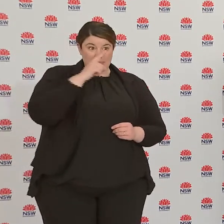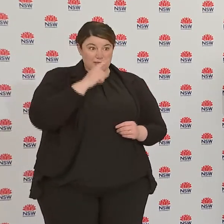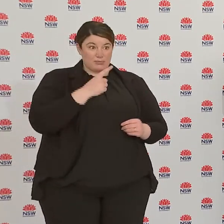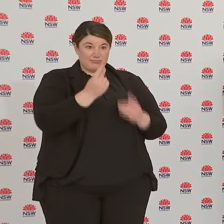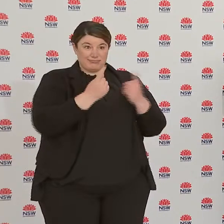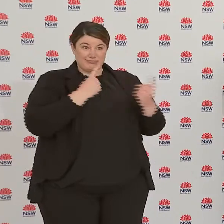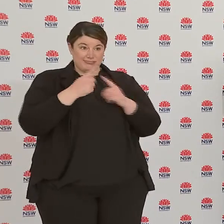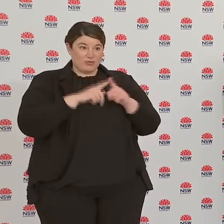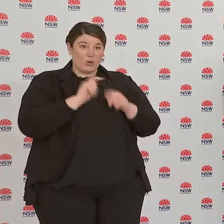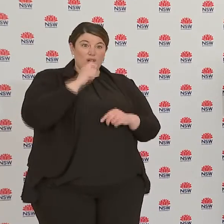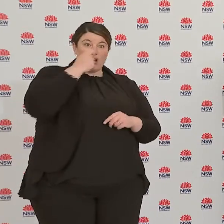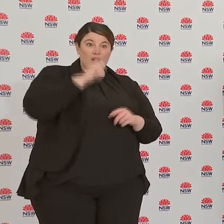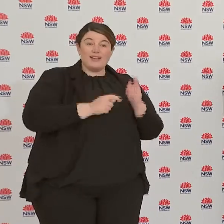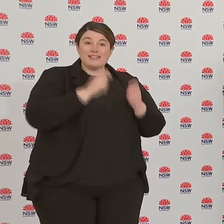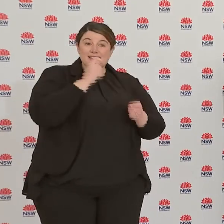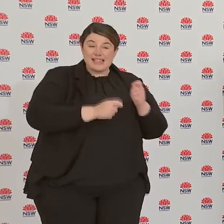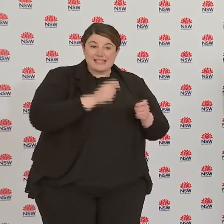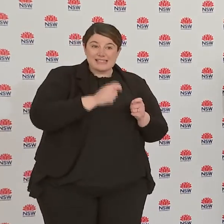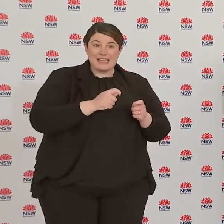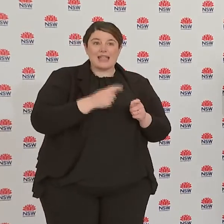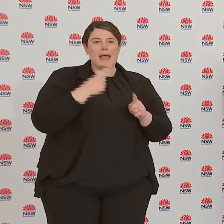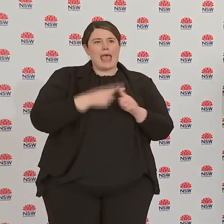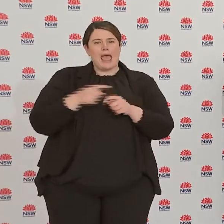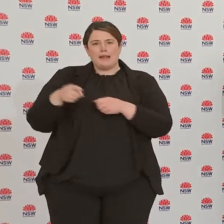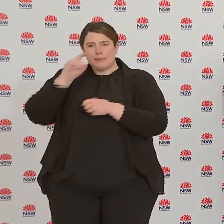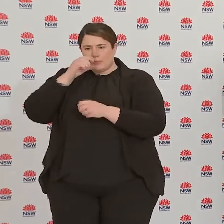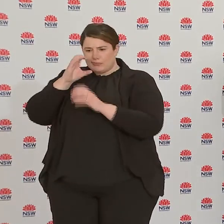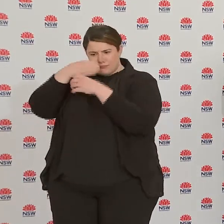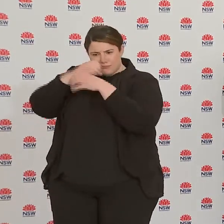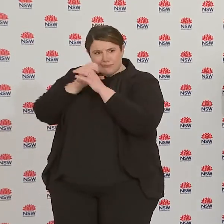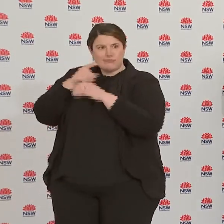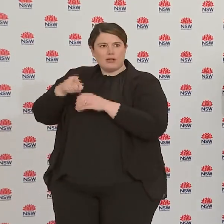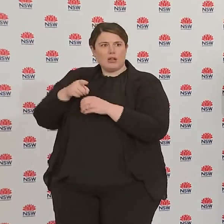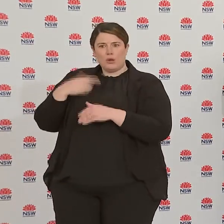for processing those tests. There's also the swabbers.